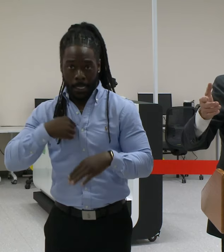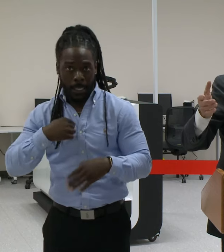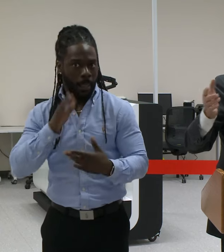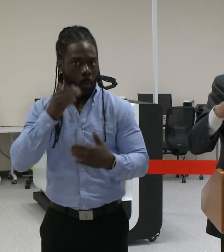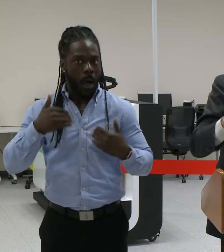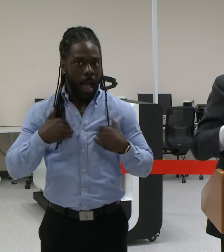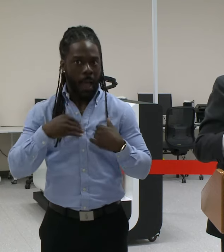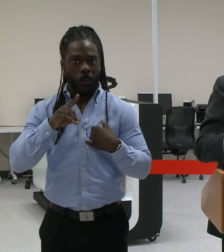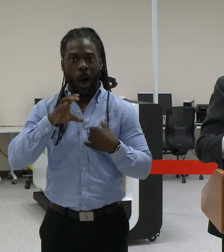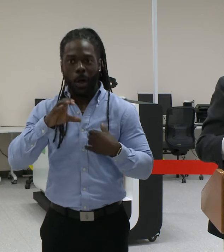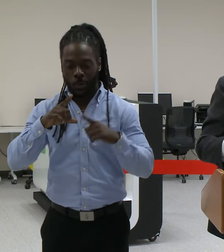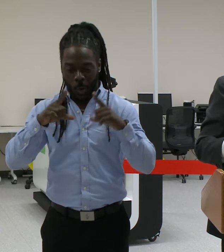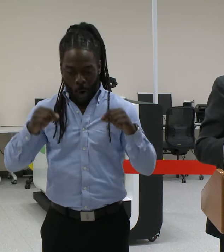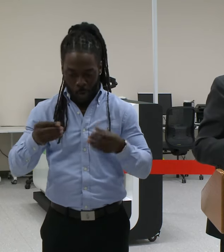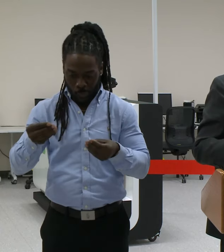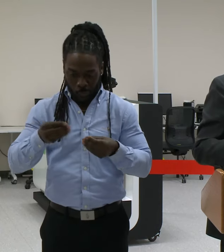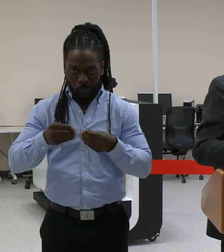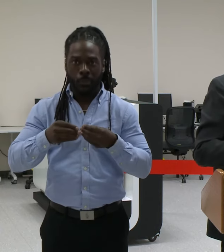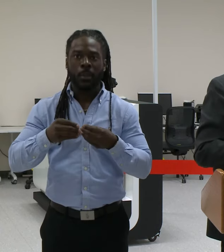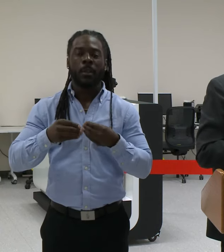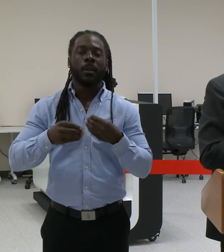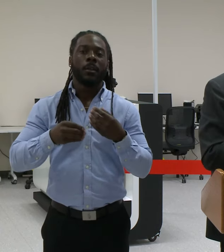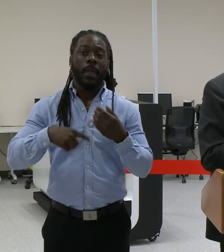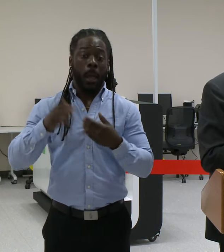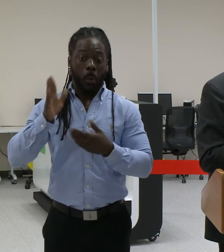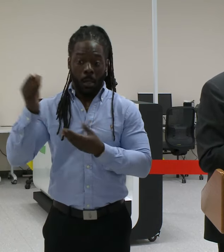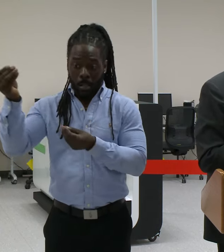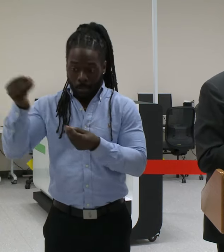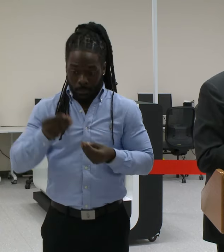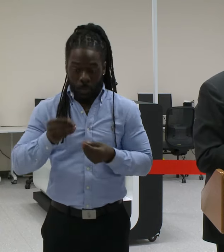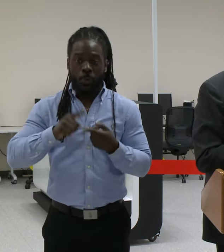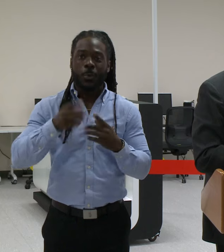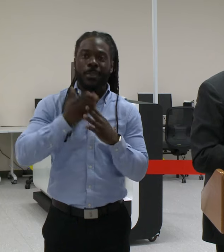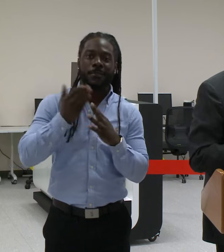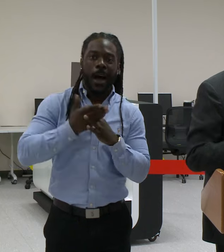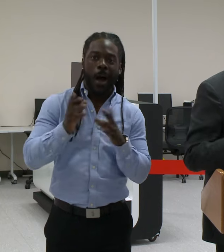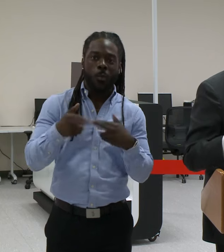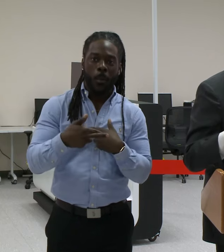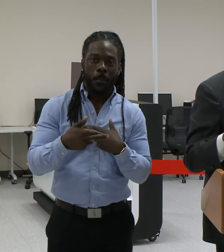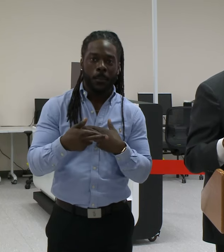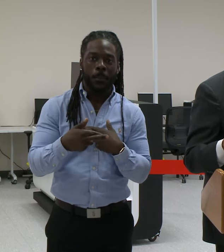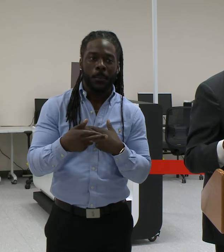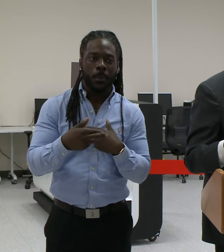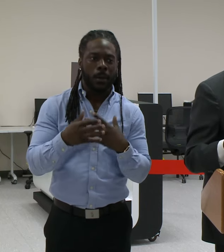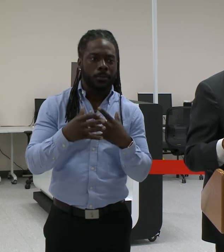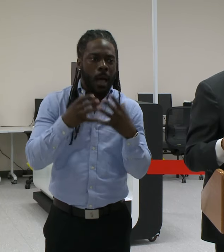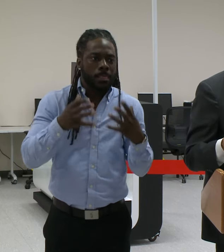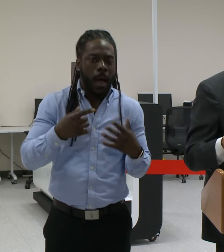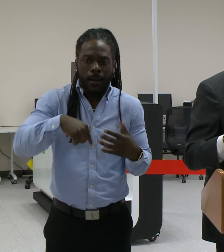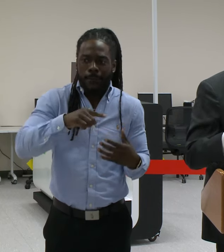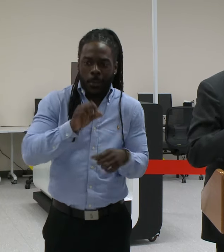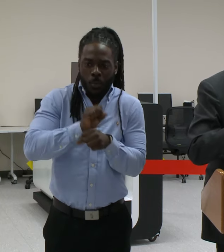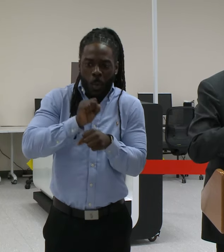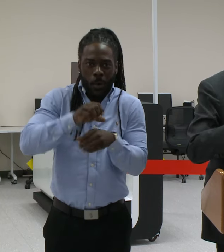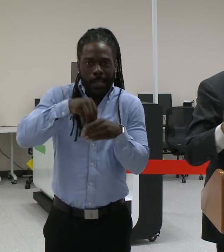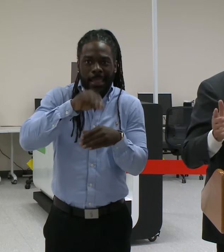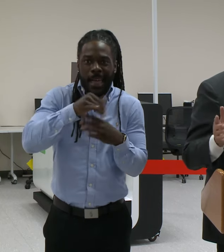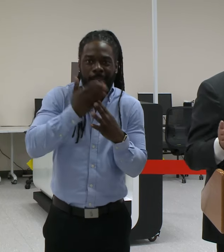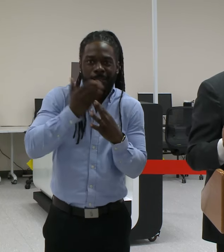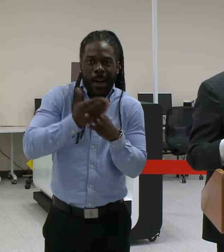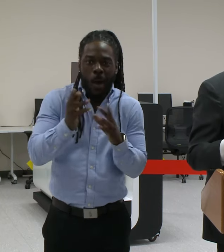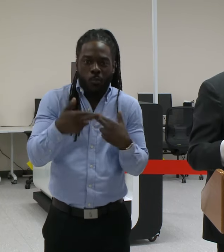cards. And they would come down to the file room, and there were a lot of us working in that file room, all